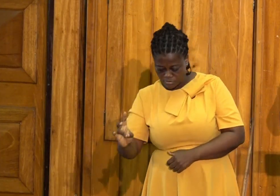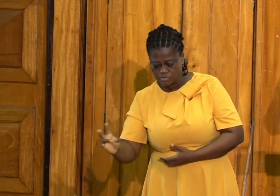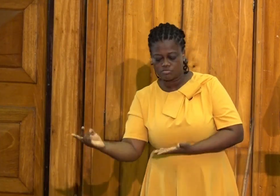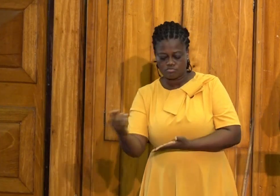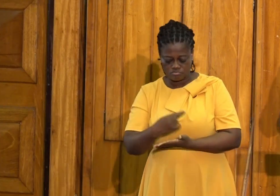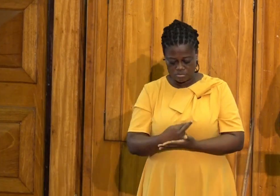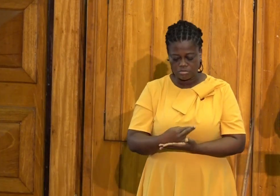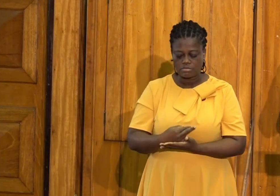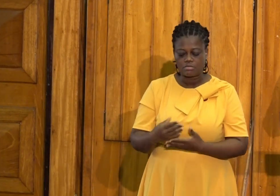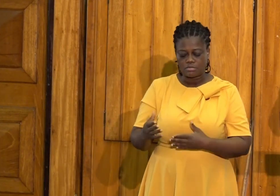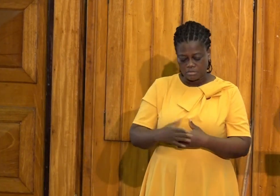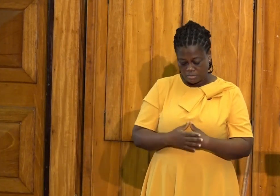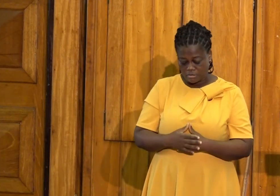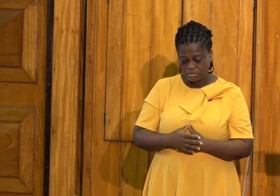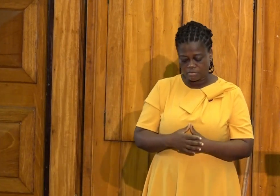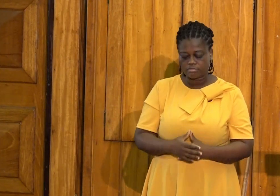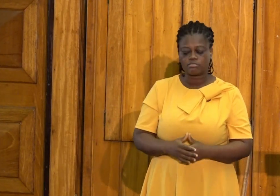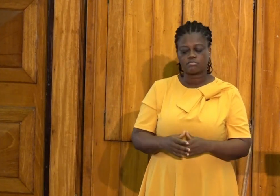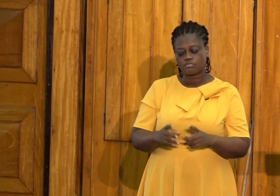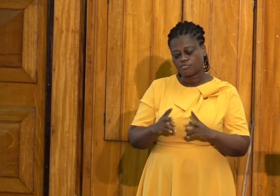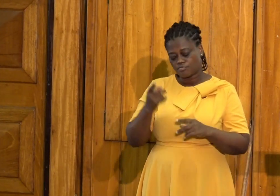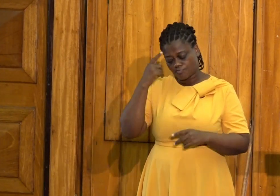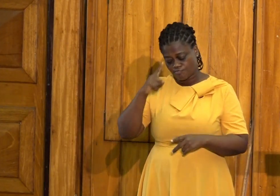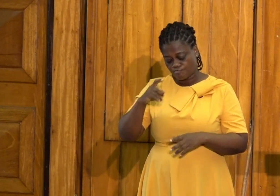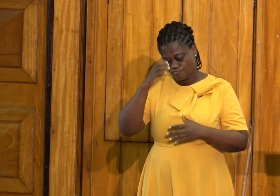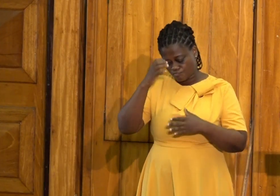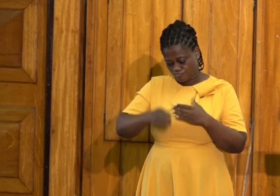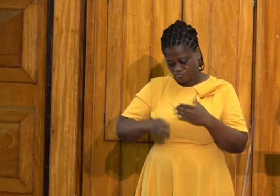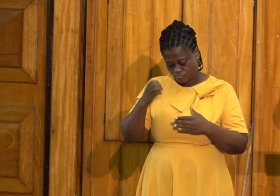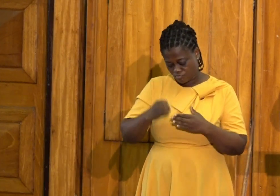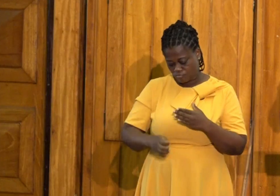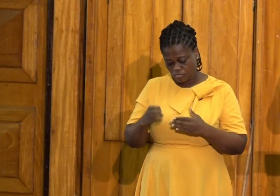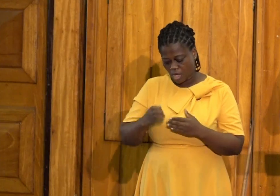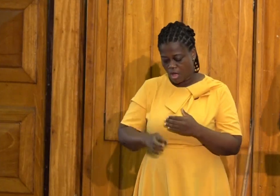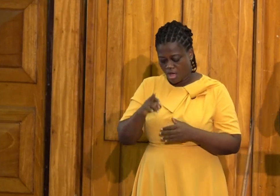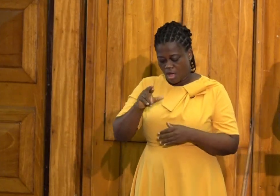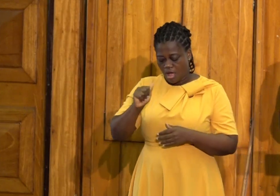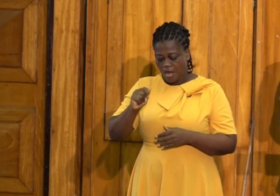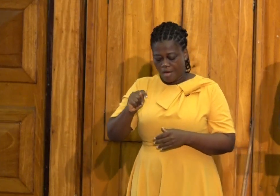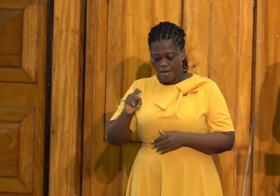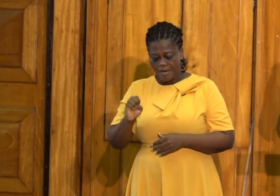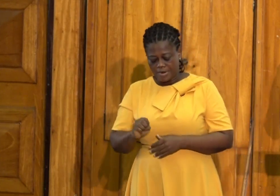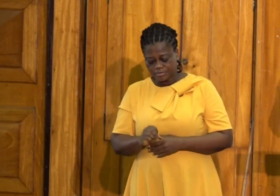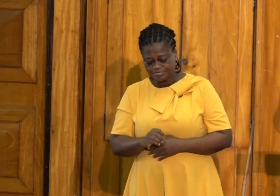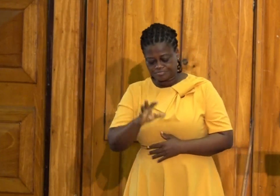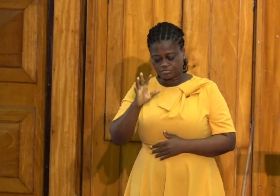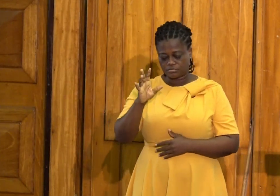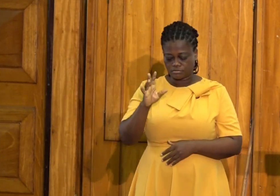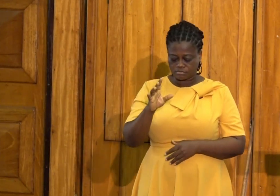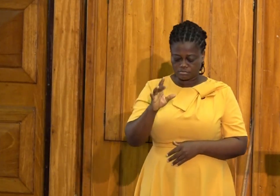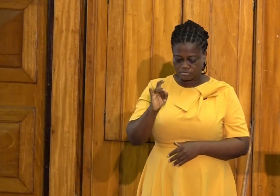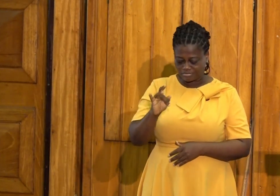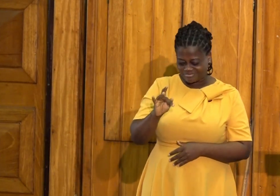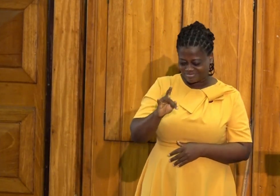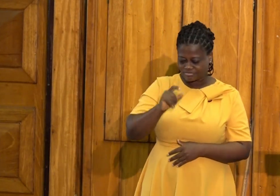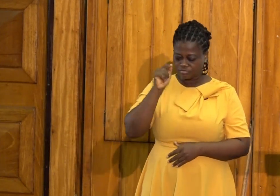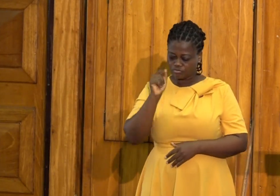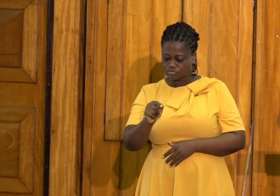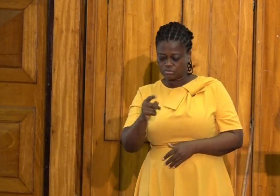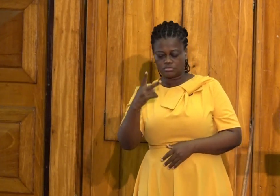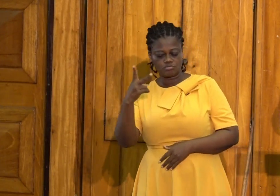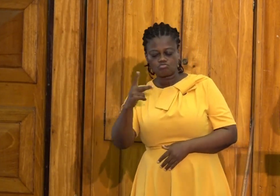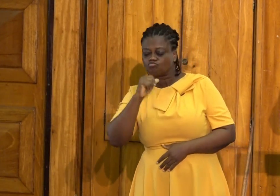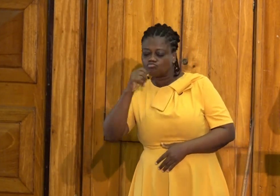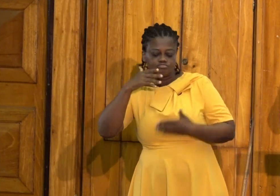86.8% post-treatment follow-up completion rate. But 13.2% did not complete the